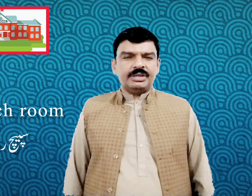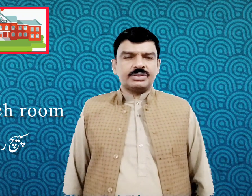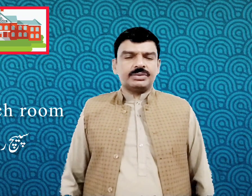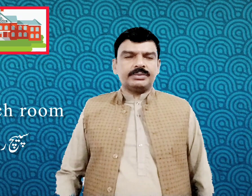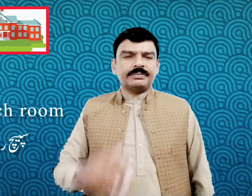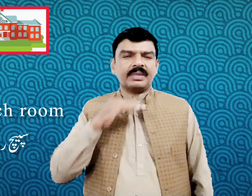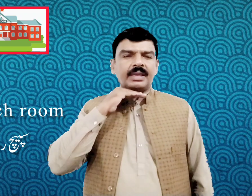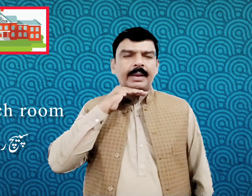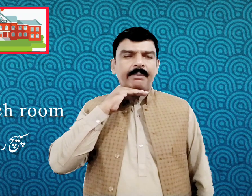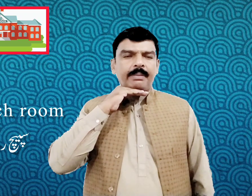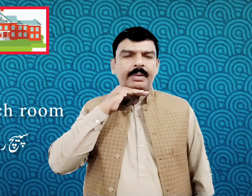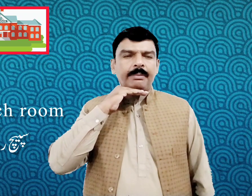speech room,